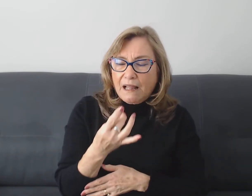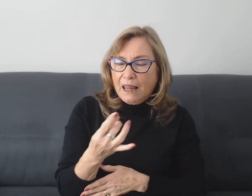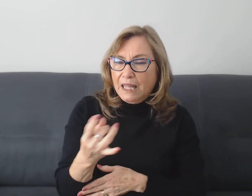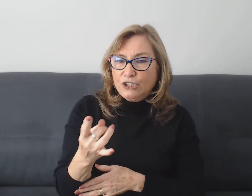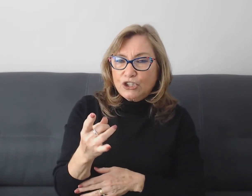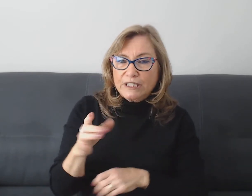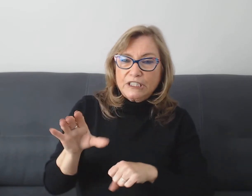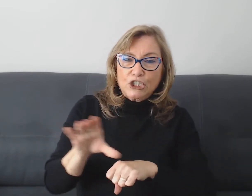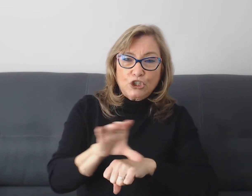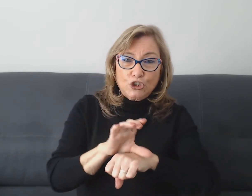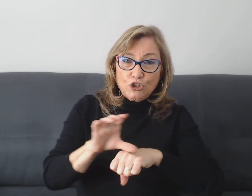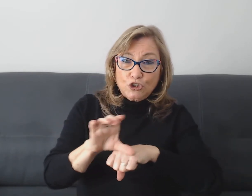cookies?